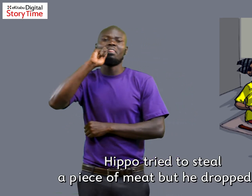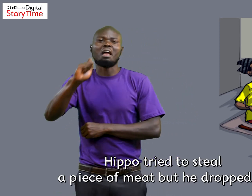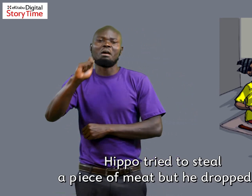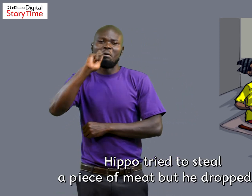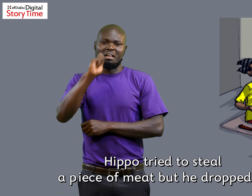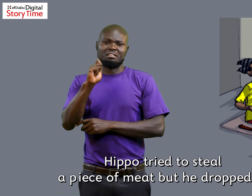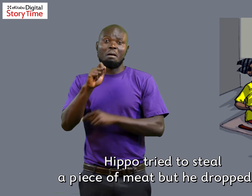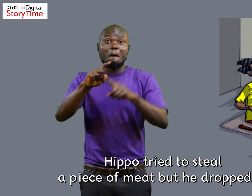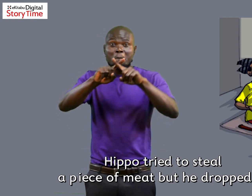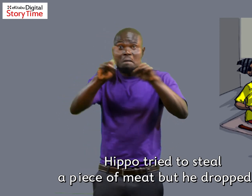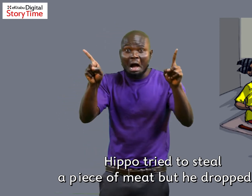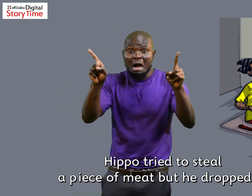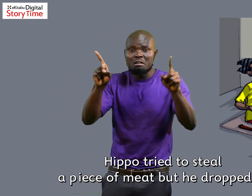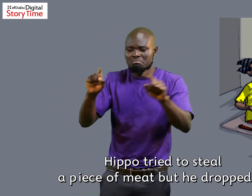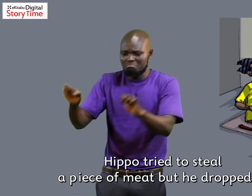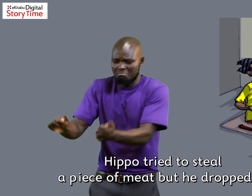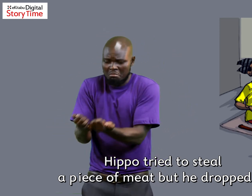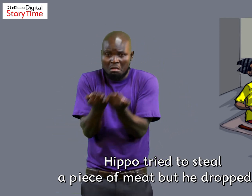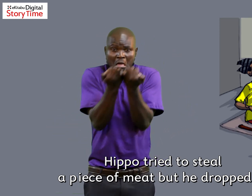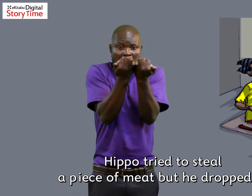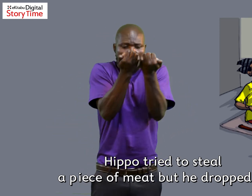Hippo tried to steal a piece of meat, but he dropped it.